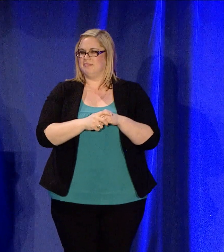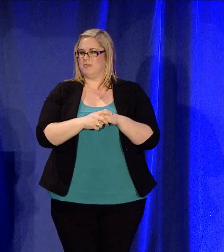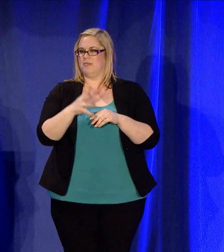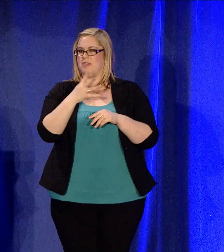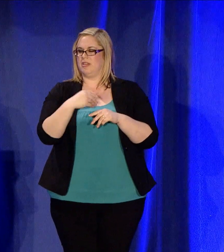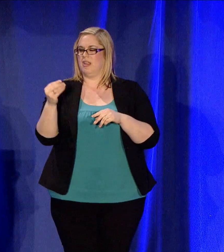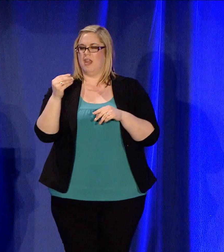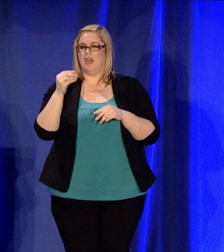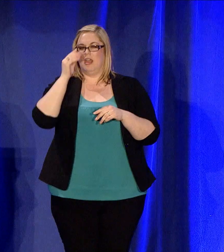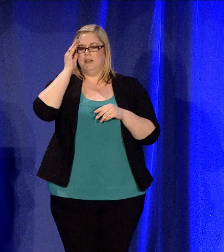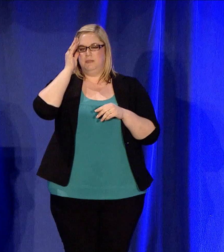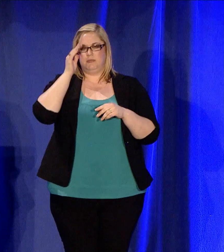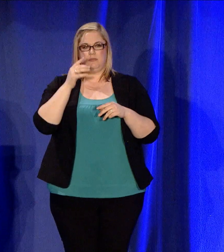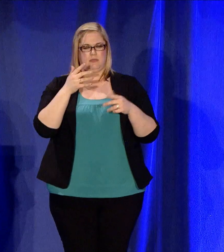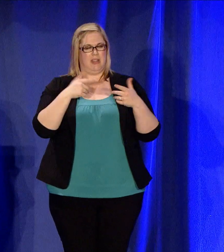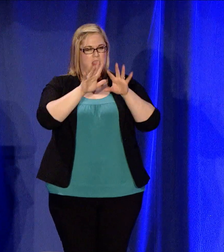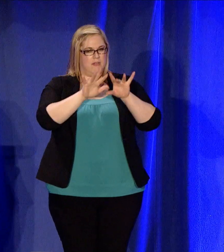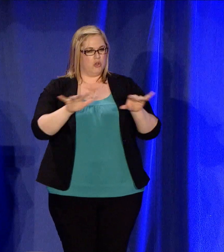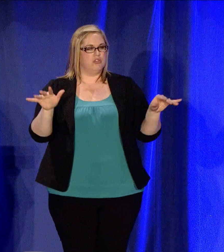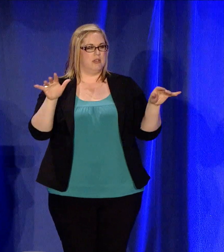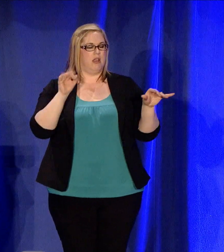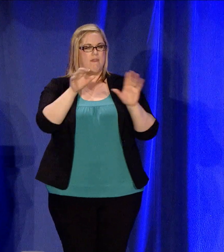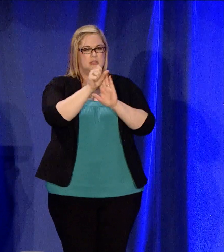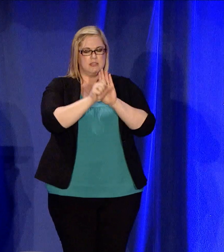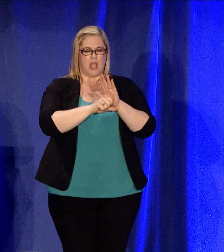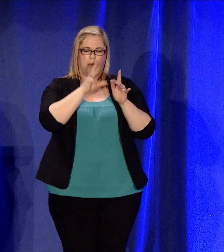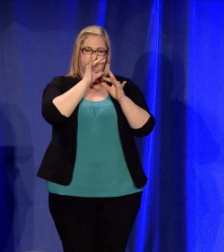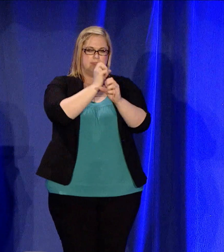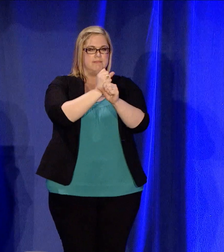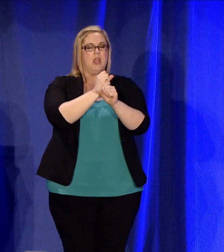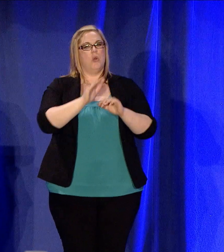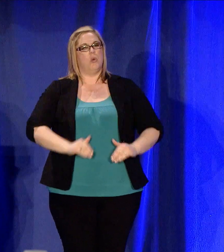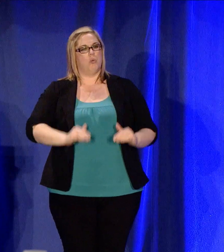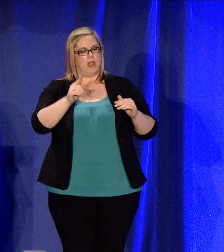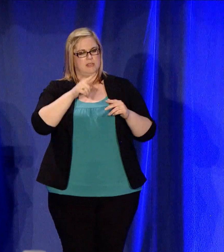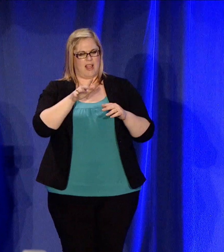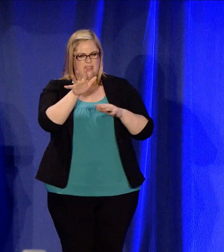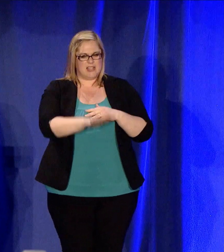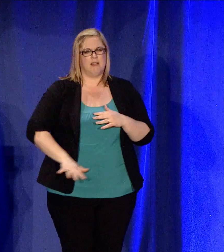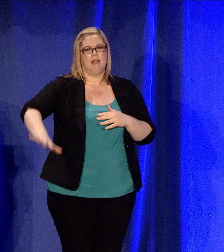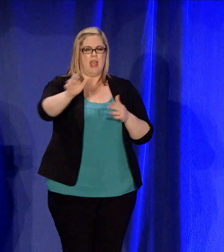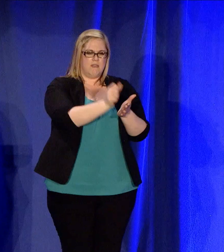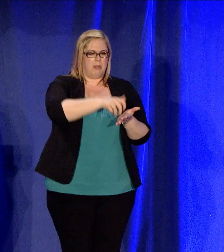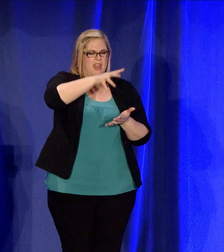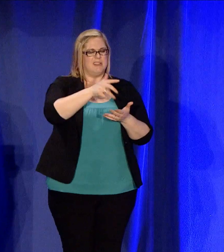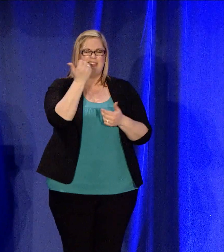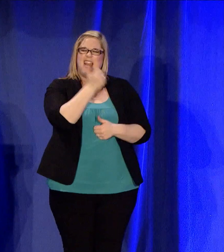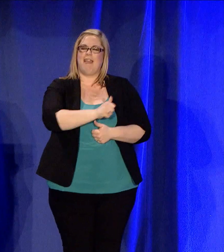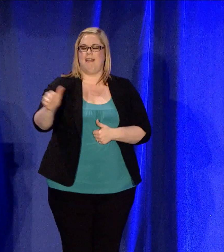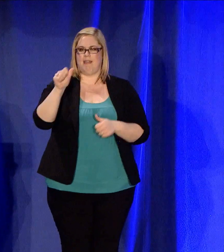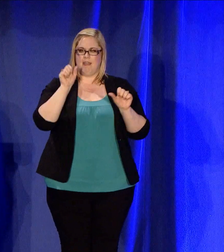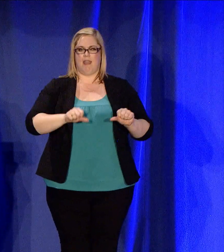enriched by the brilliance of its diversity, and raised to believe that in this land of plenty, anything was